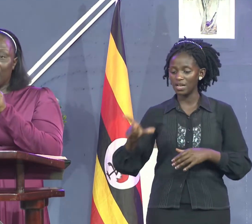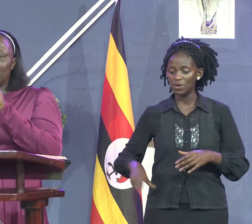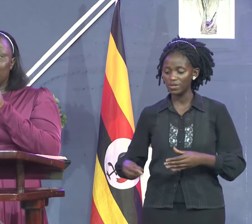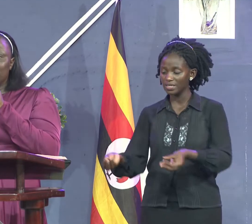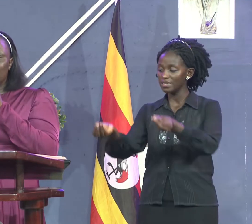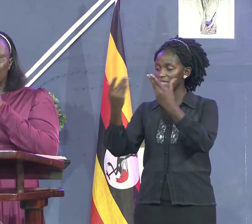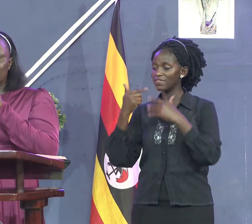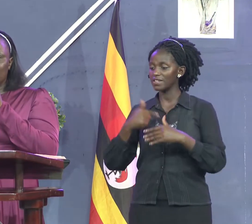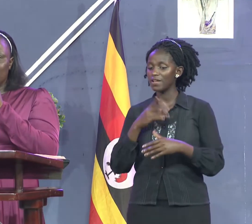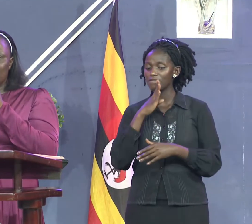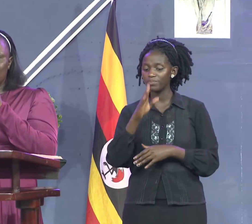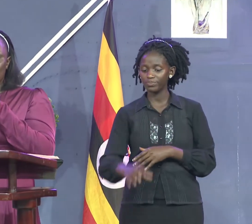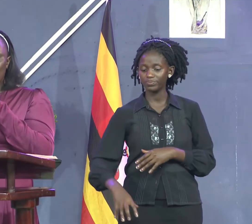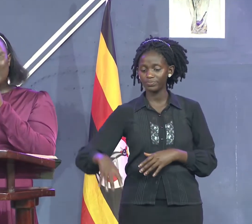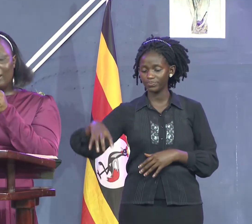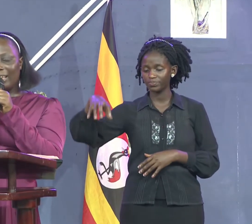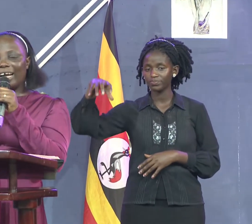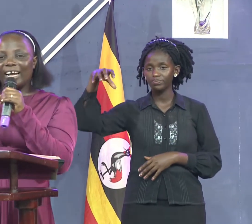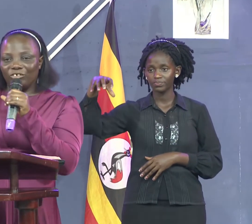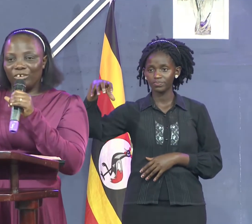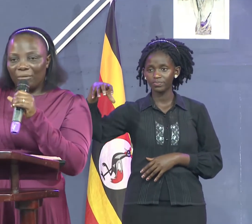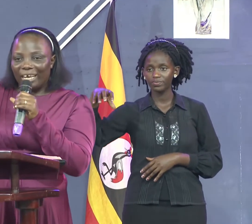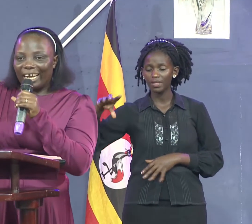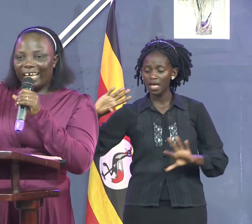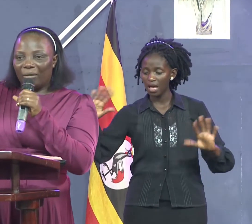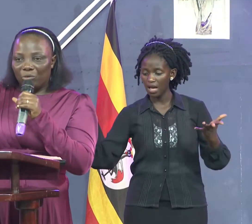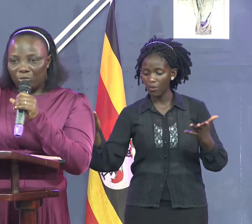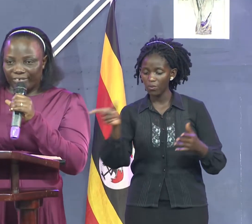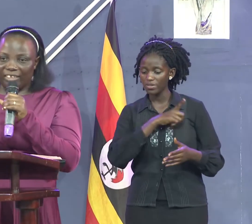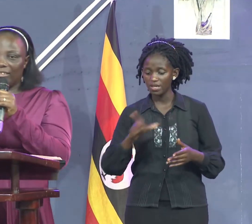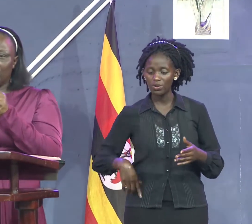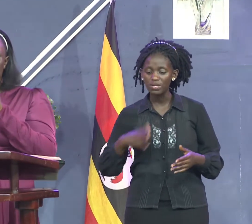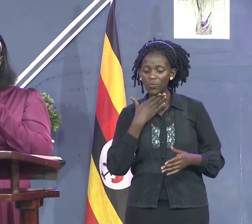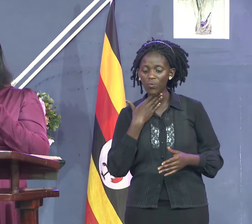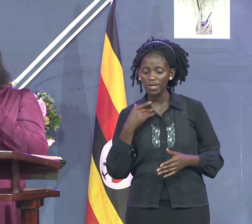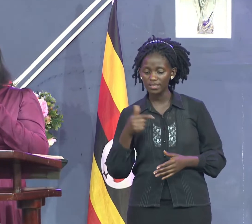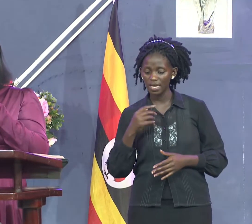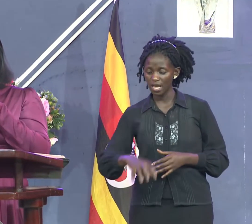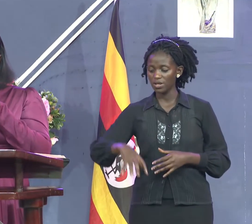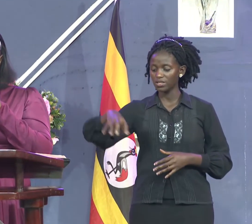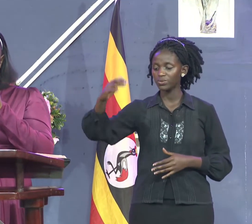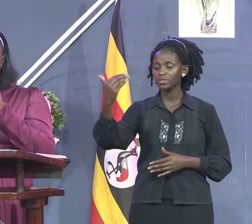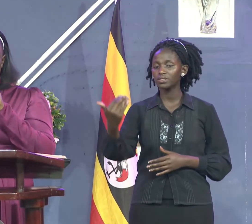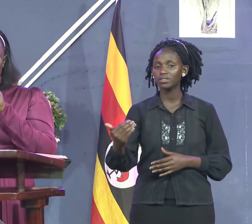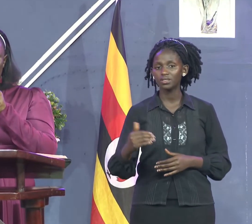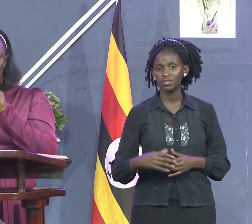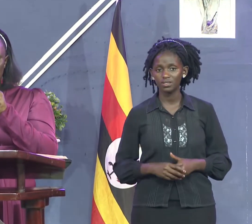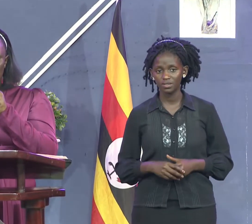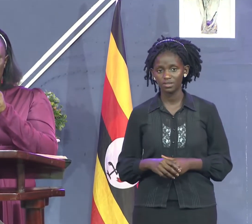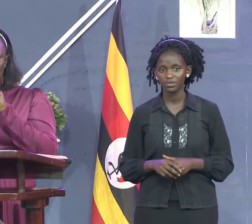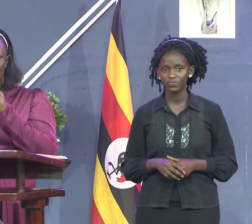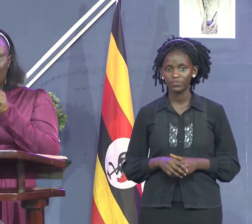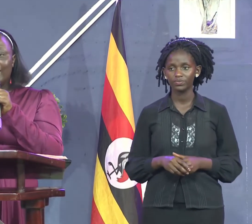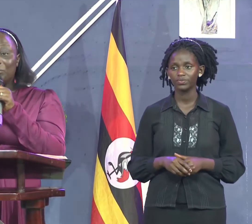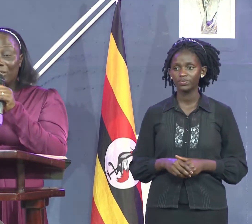over. Just as the Lord entrusted me to nurture him up. Just as the Lord desires me to nurture him